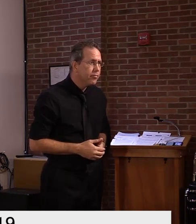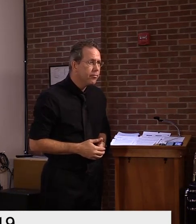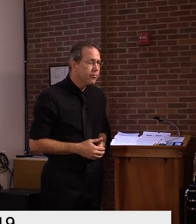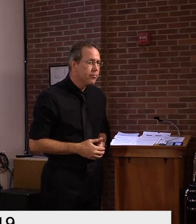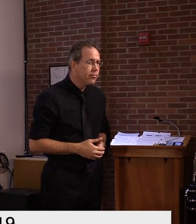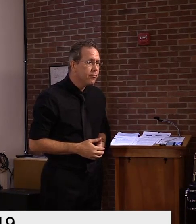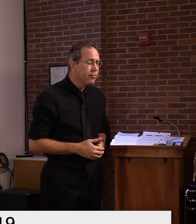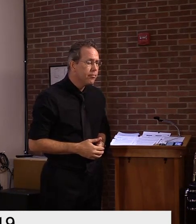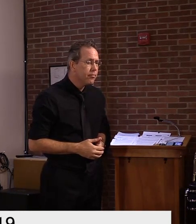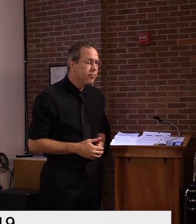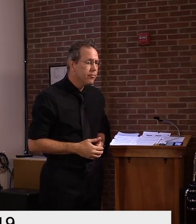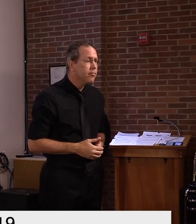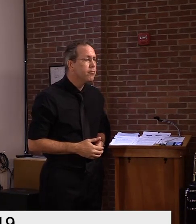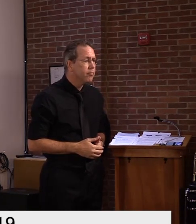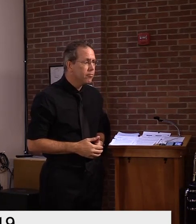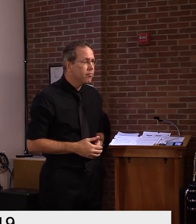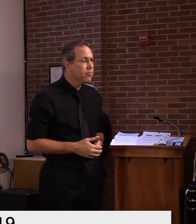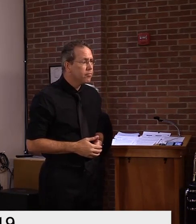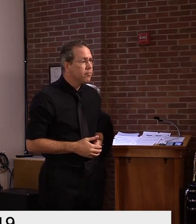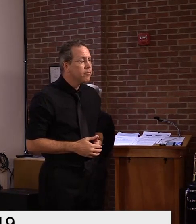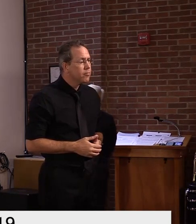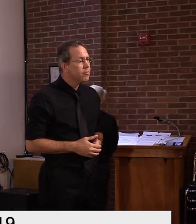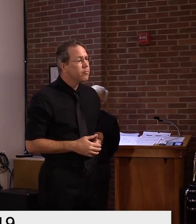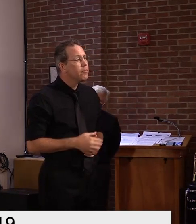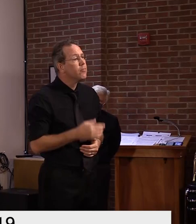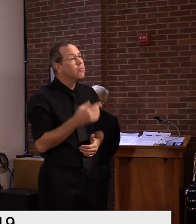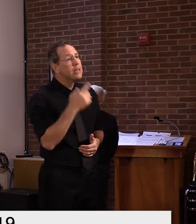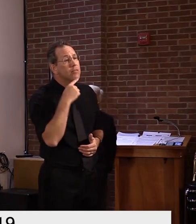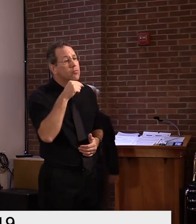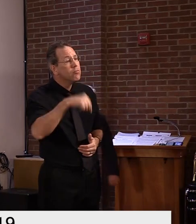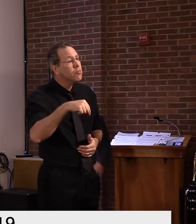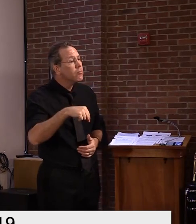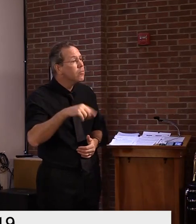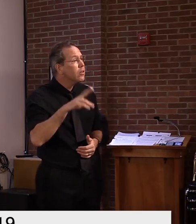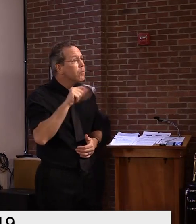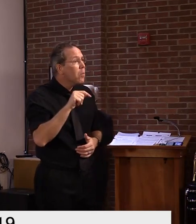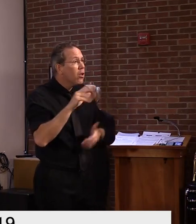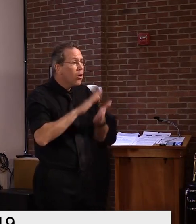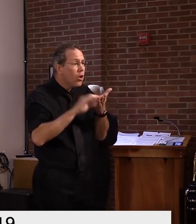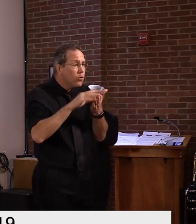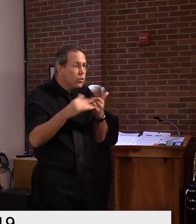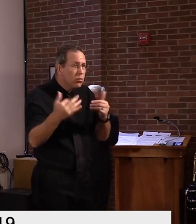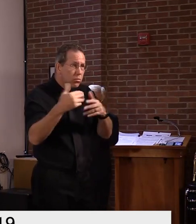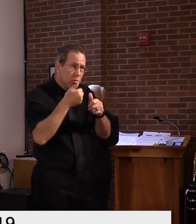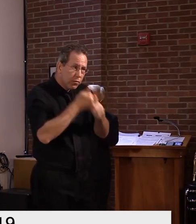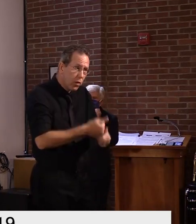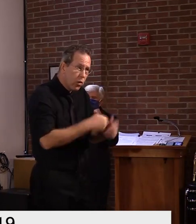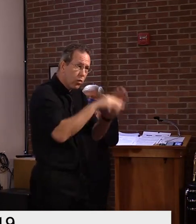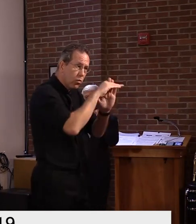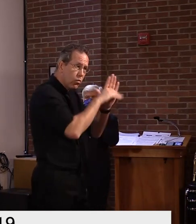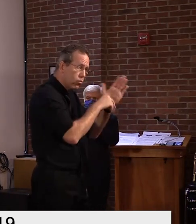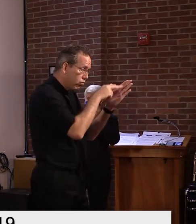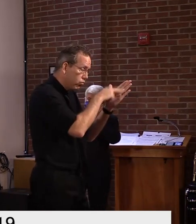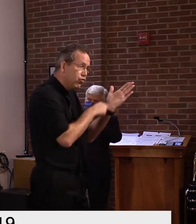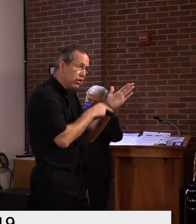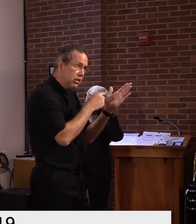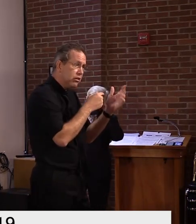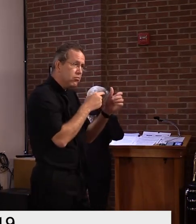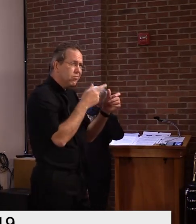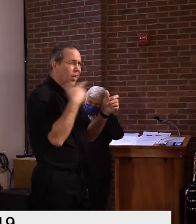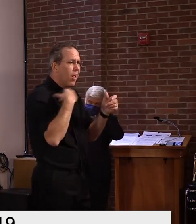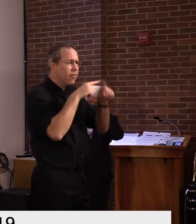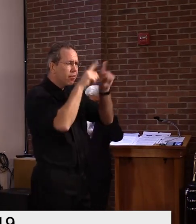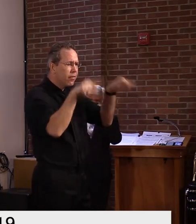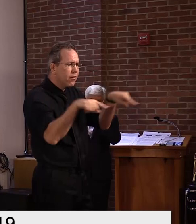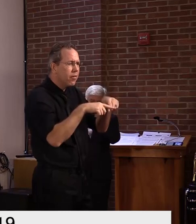think students here adhere to the kind of contract they're being asked to sign, and adhere to, if you will, the social contract